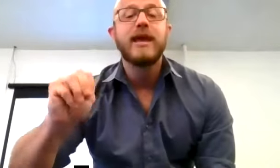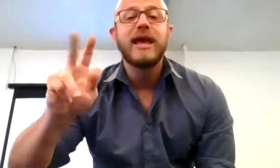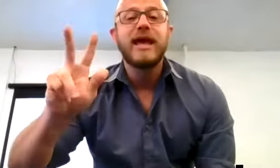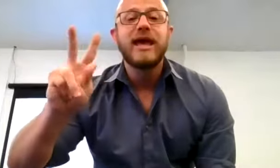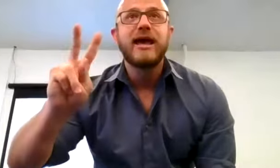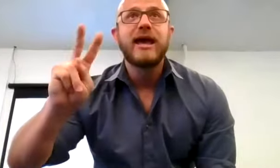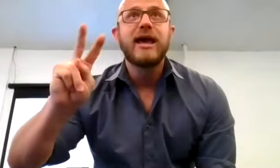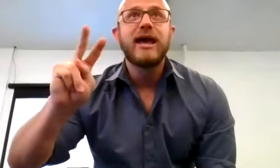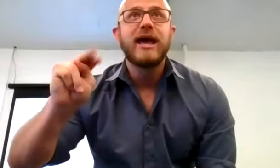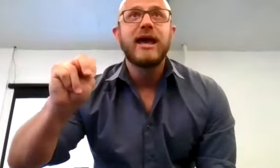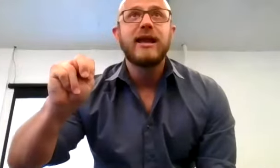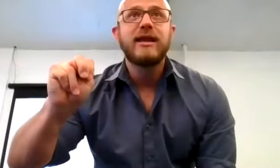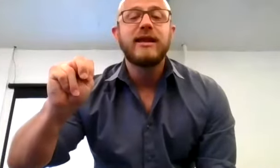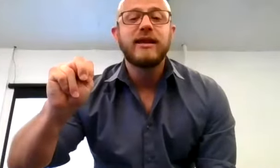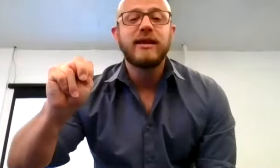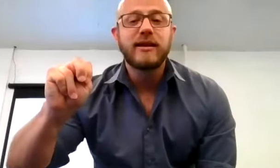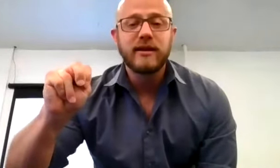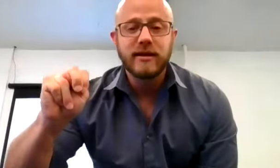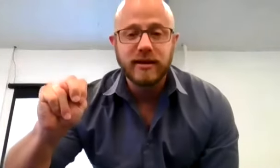M. N.